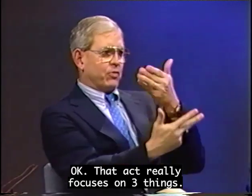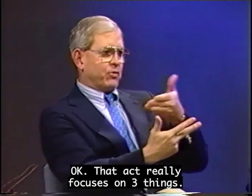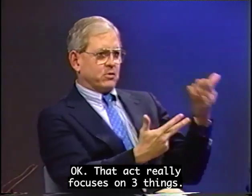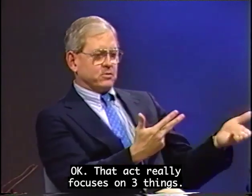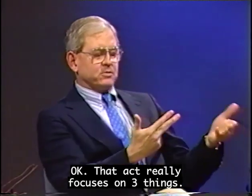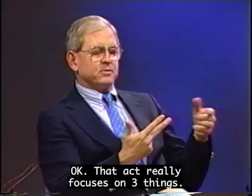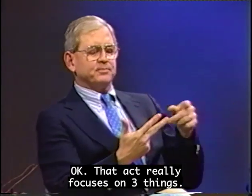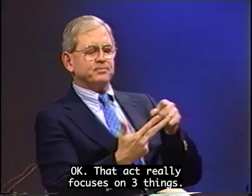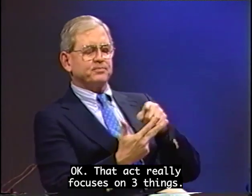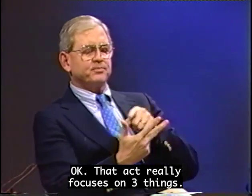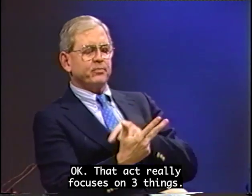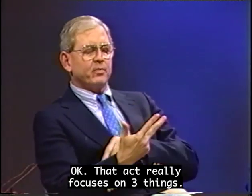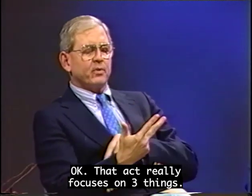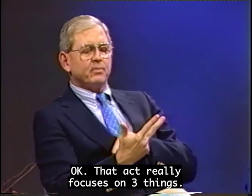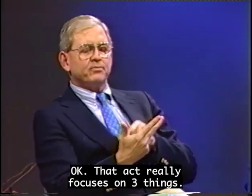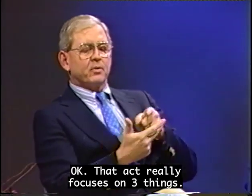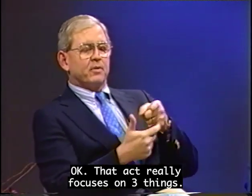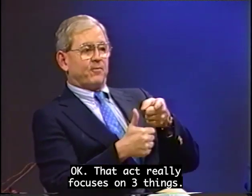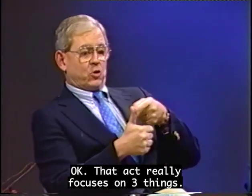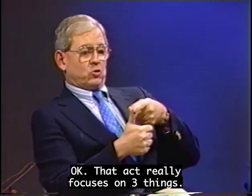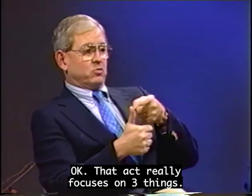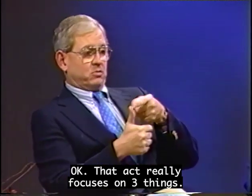act really focuses on three things.